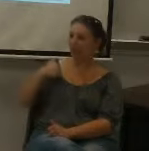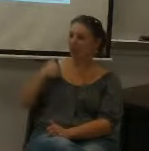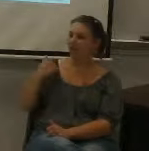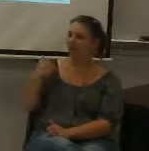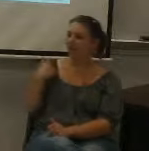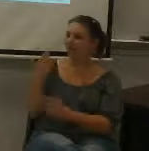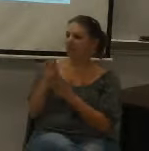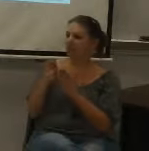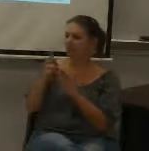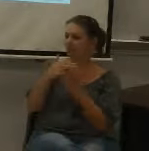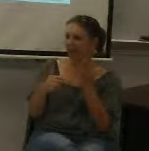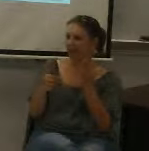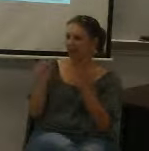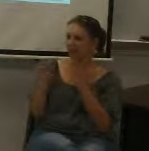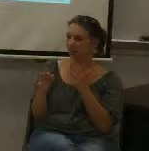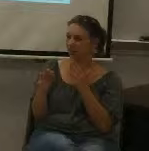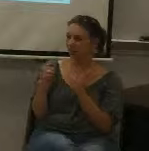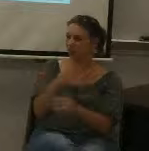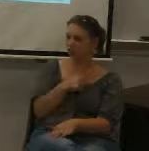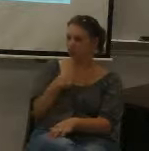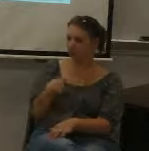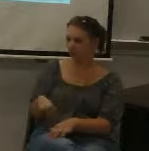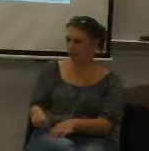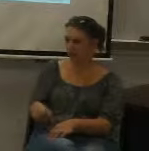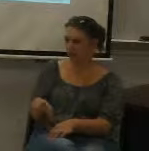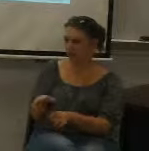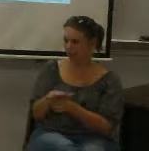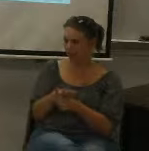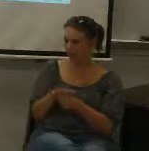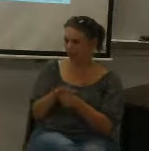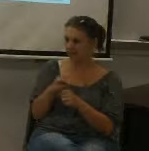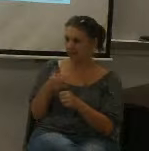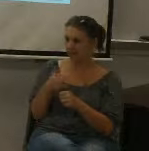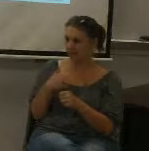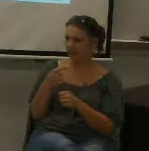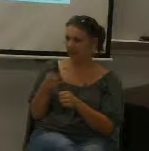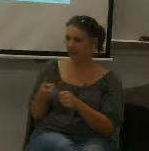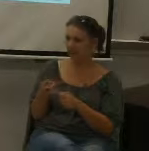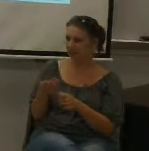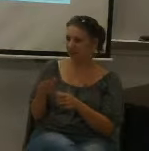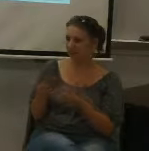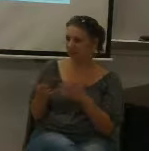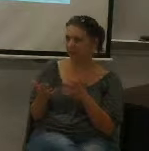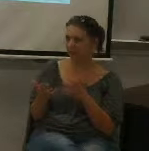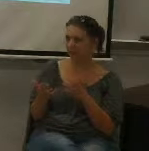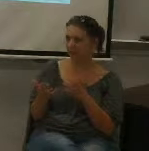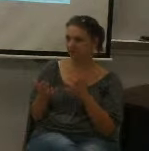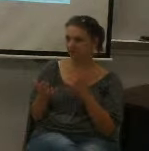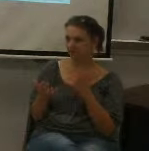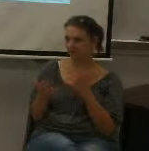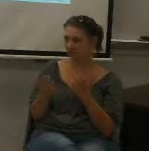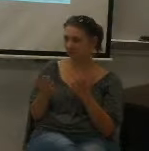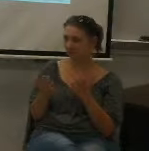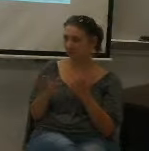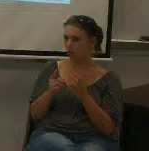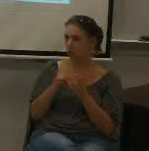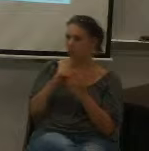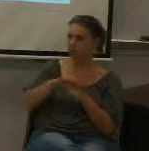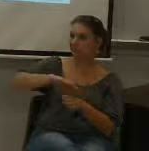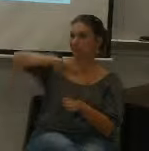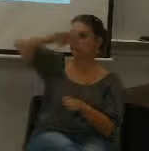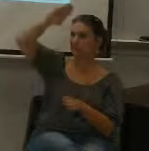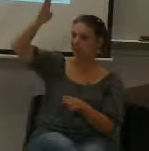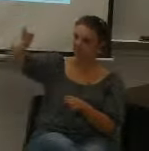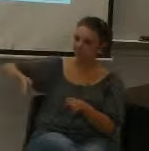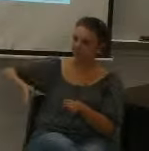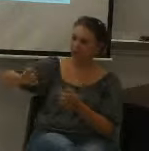There's some paintings of Chinese area that have these improbably convoluted and steep sort of hills coming